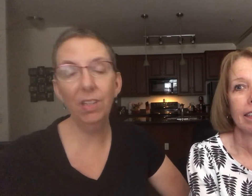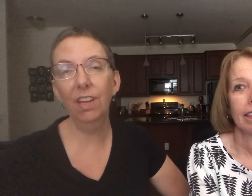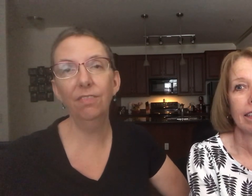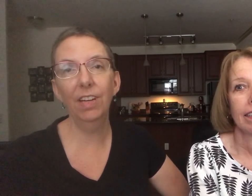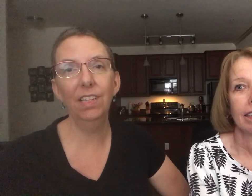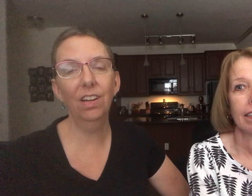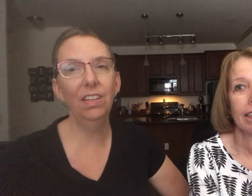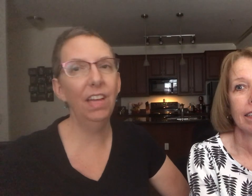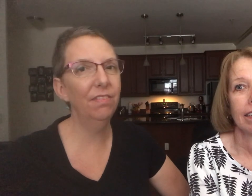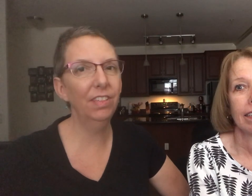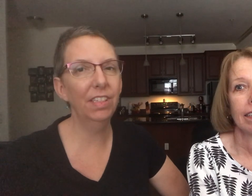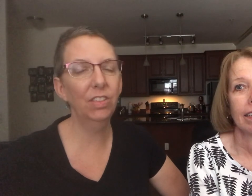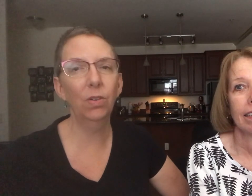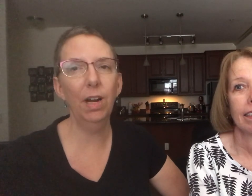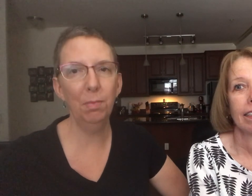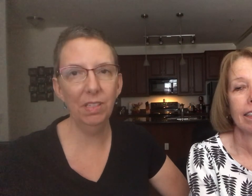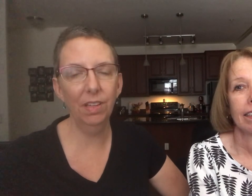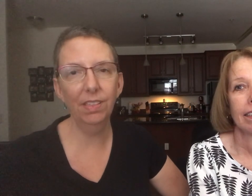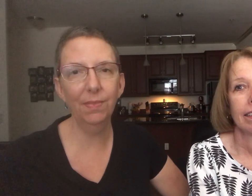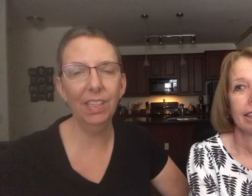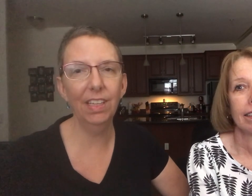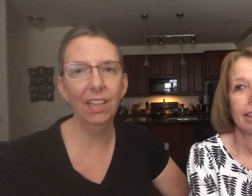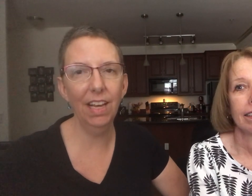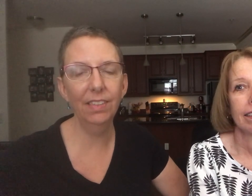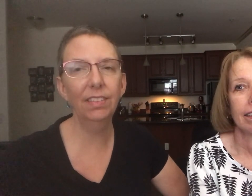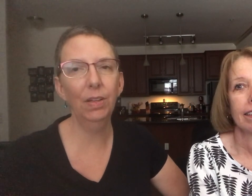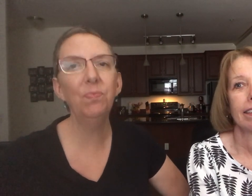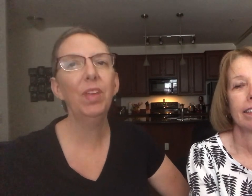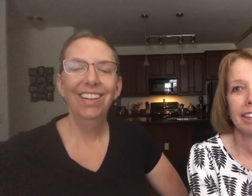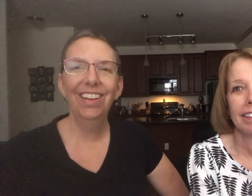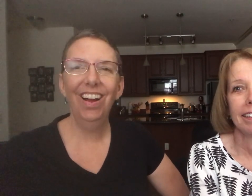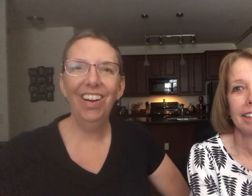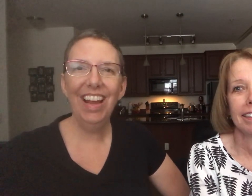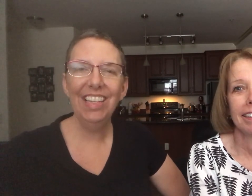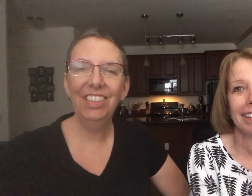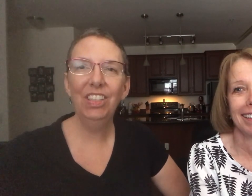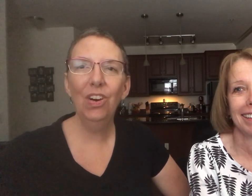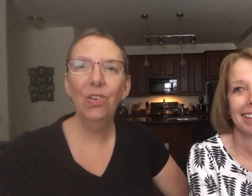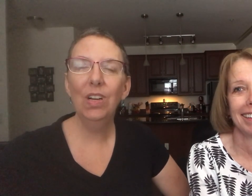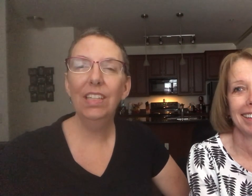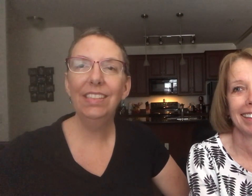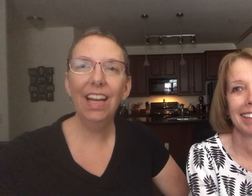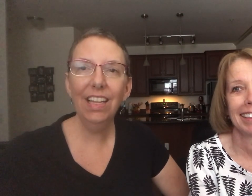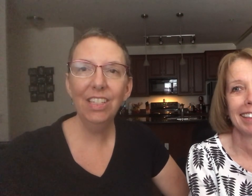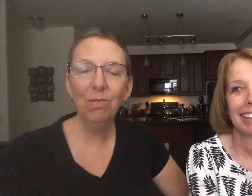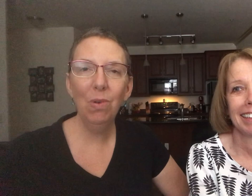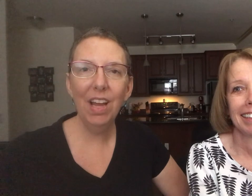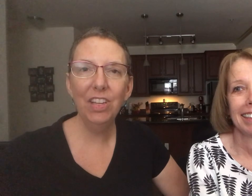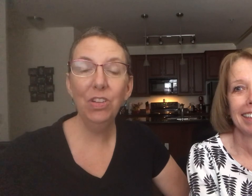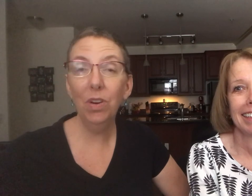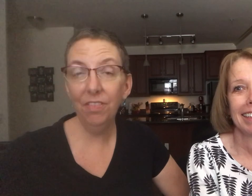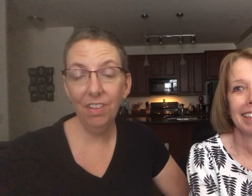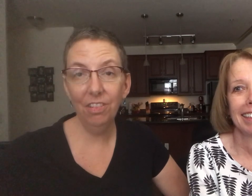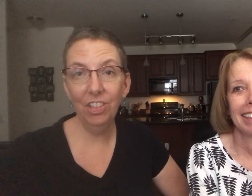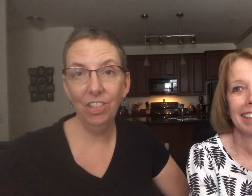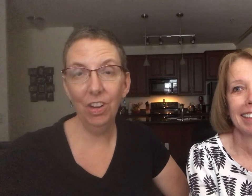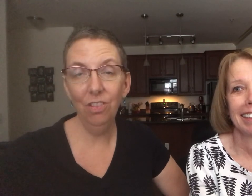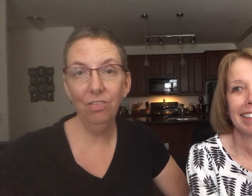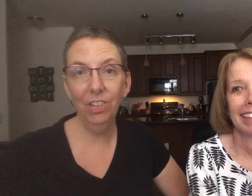can't find it on Netflix or Amazon, something like that. So, all right. So tell us what your favorite show for